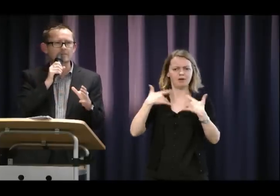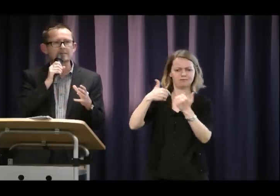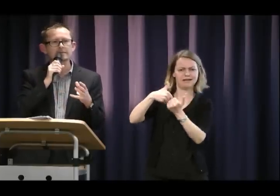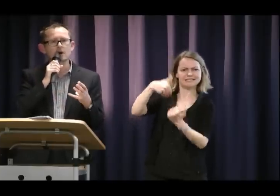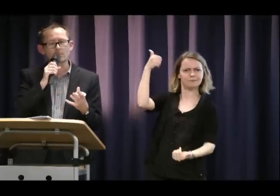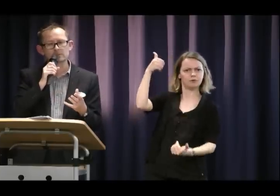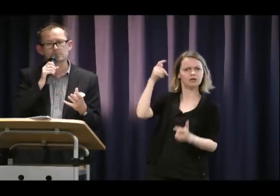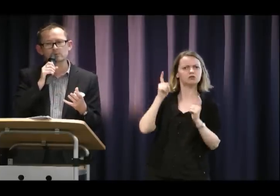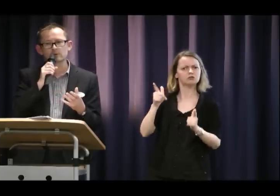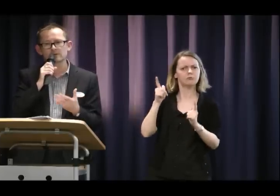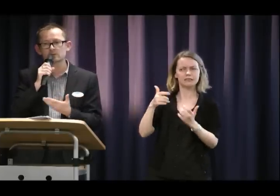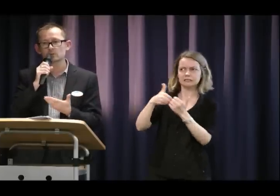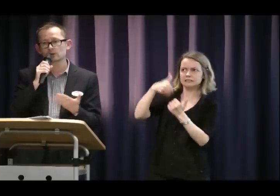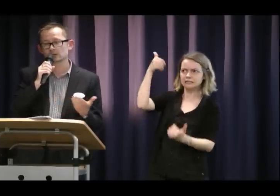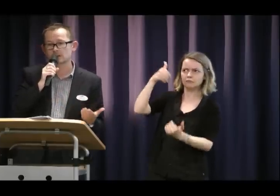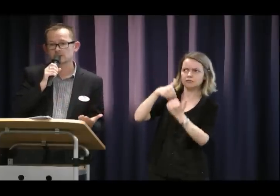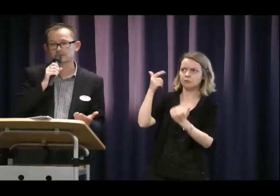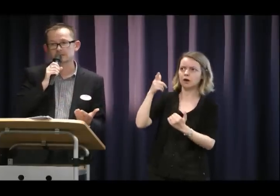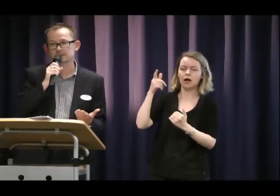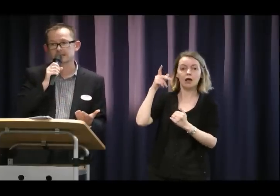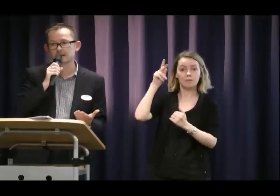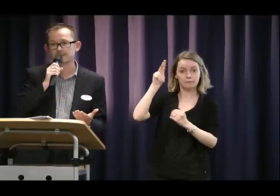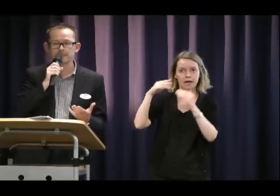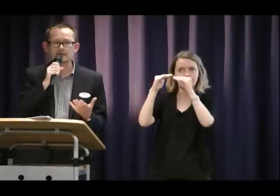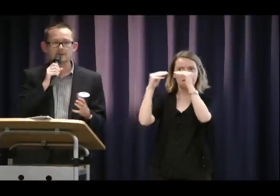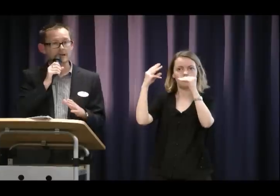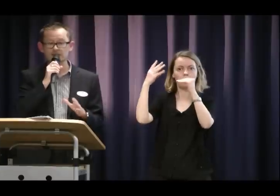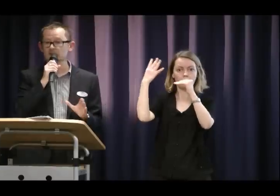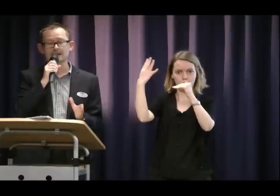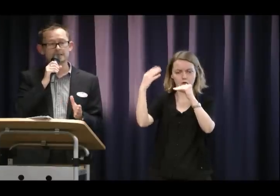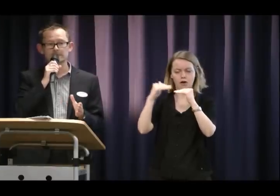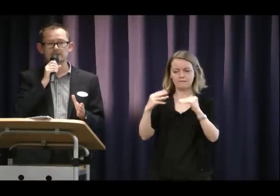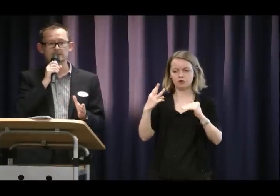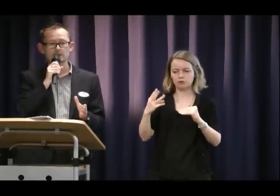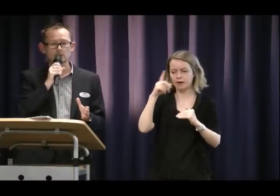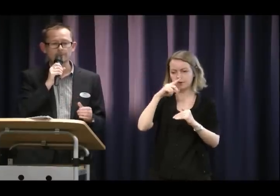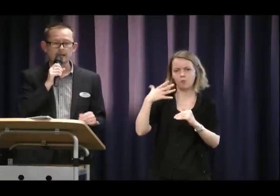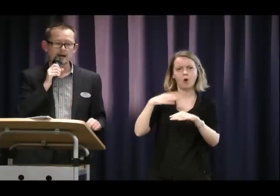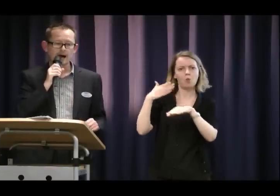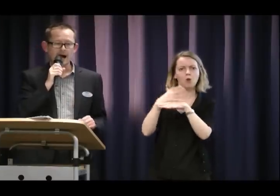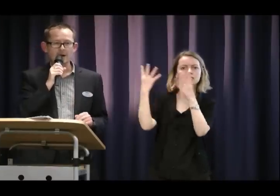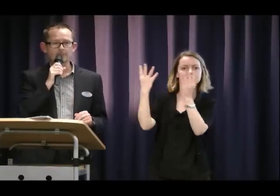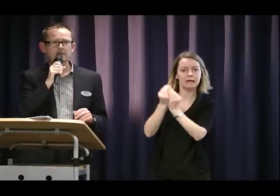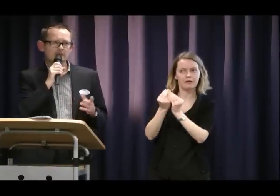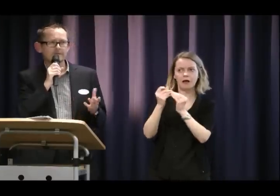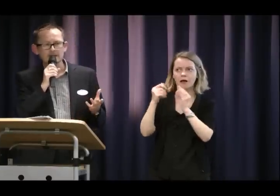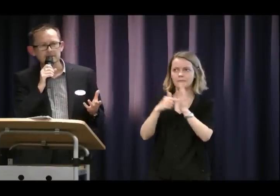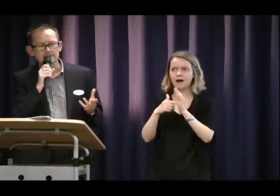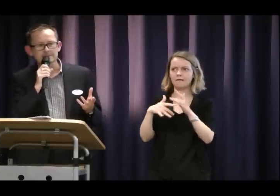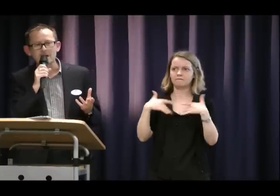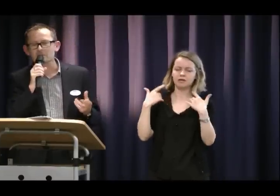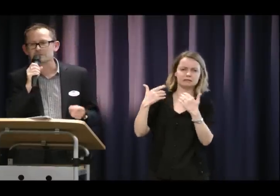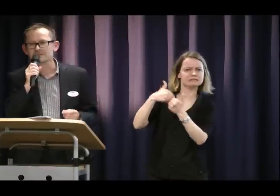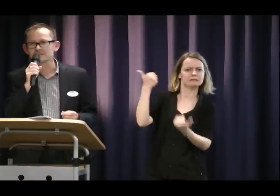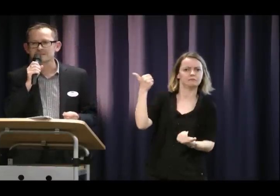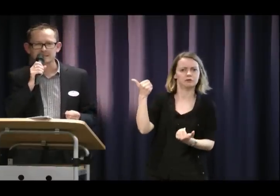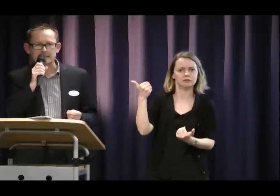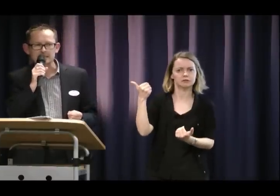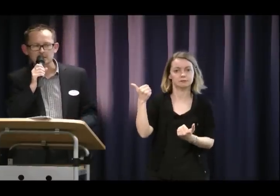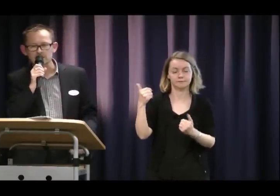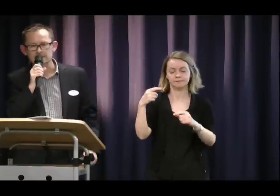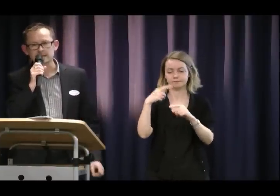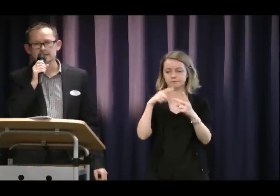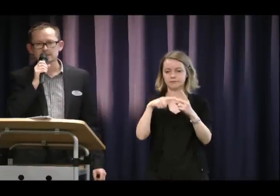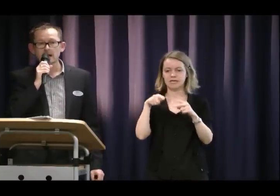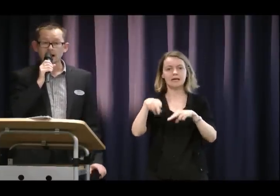is set up isn't optimal for us to work collaboratively together. And so that's not unexpected at all. The fact that our facilities are